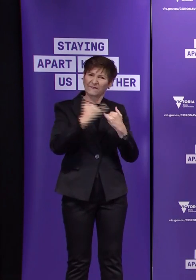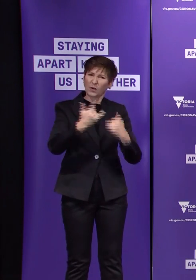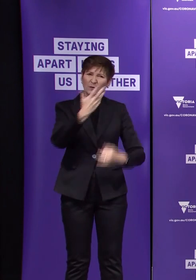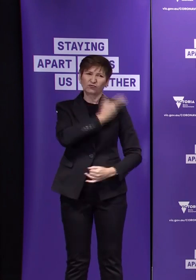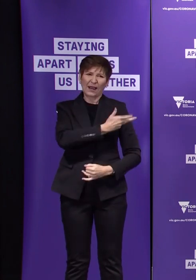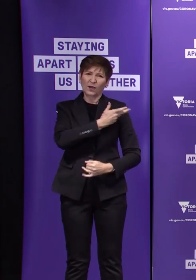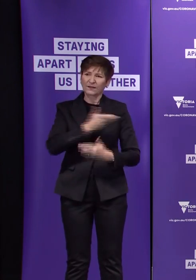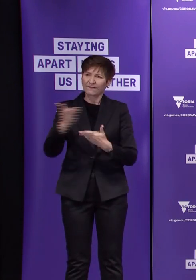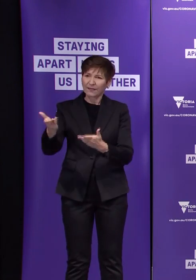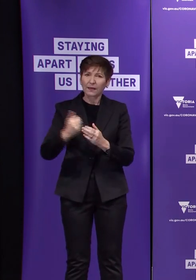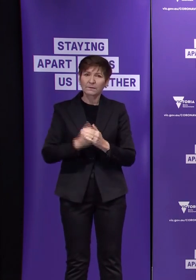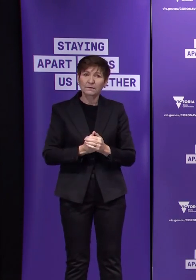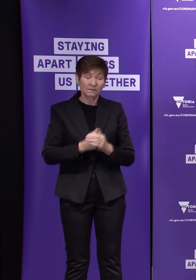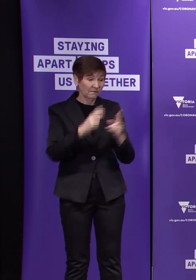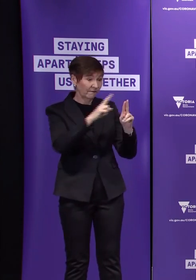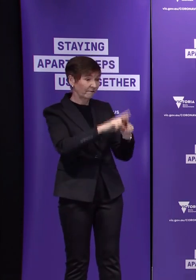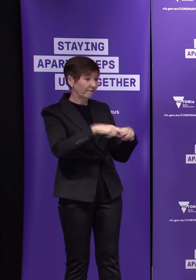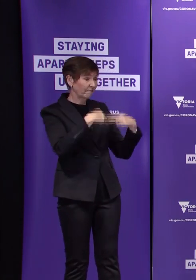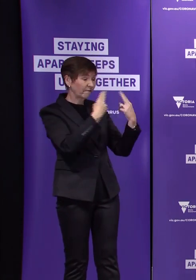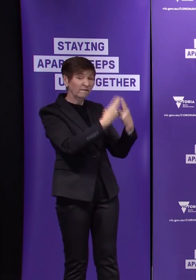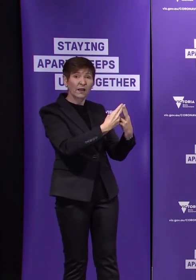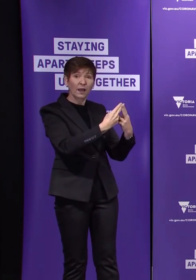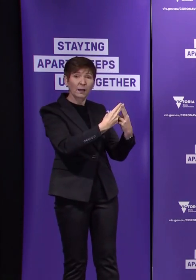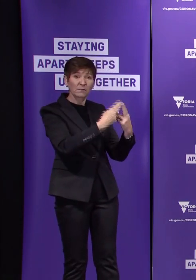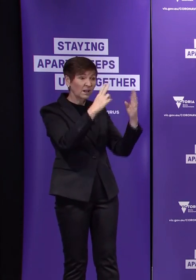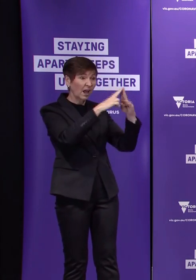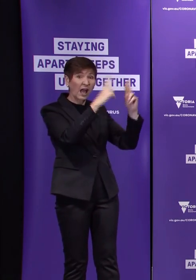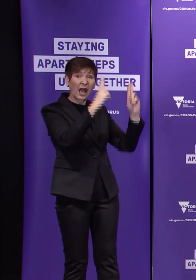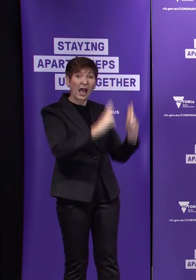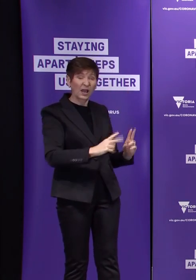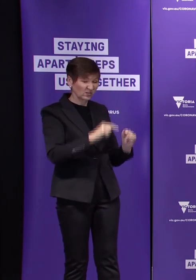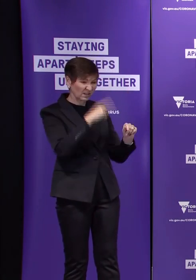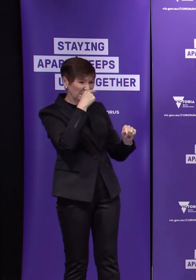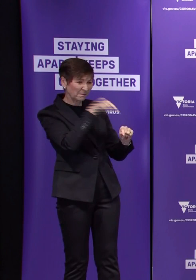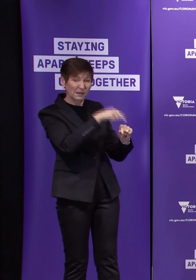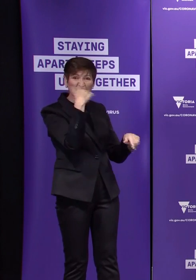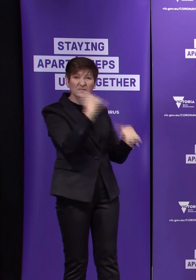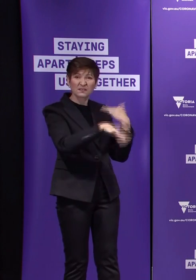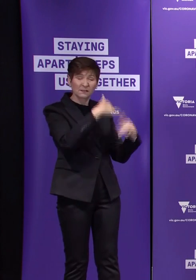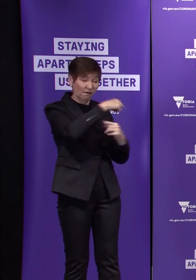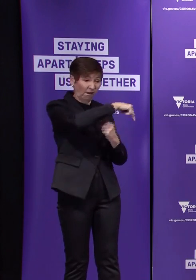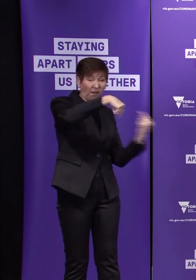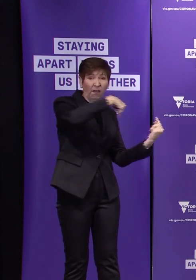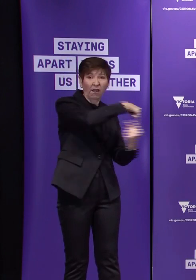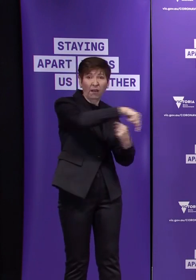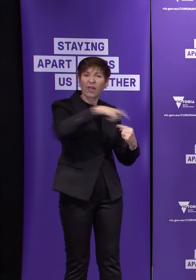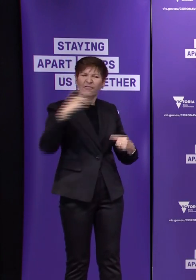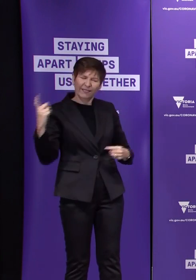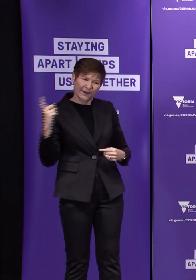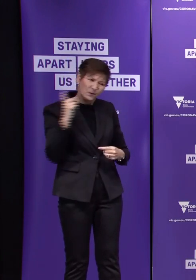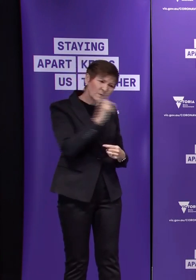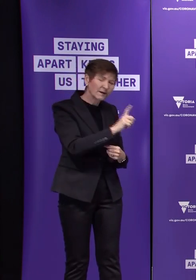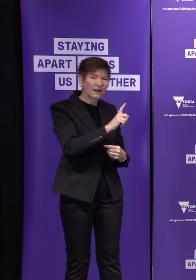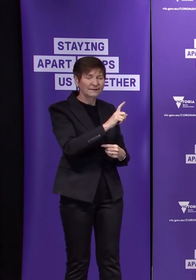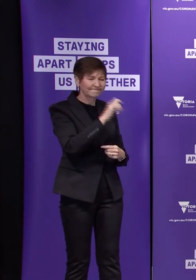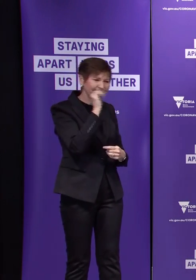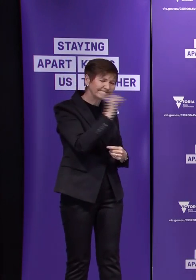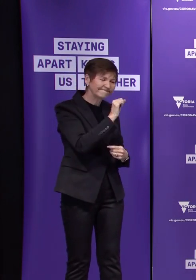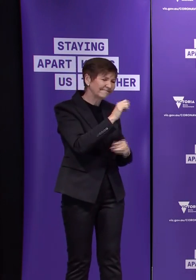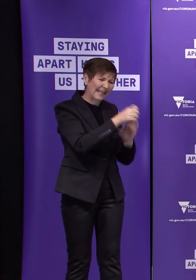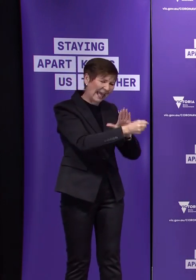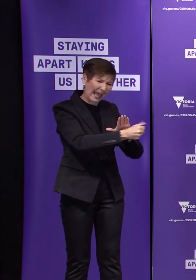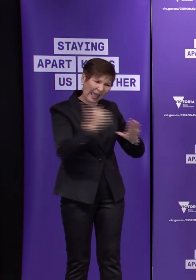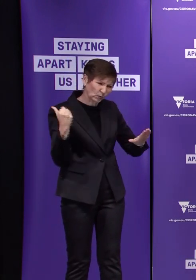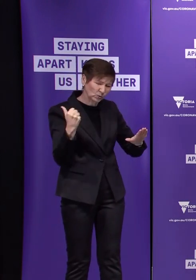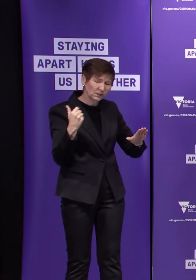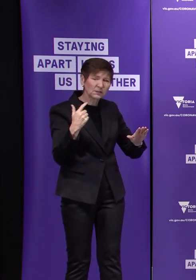family violence issues, whether it's enforcing these COVID-19 rules, or whether it's dealing with all